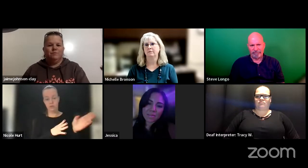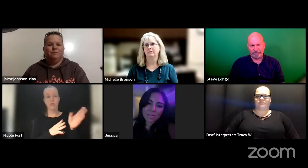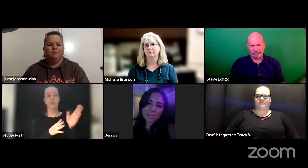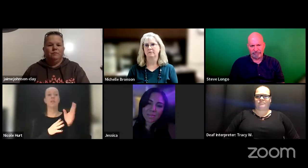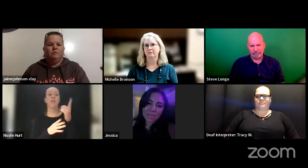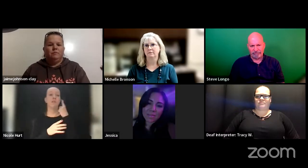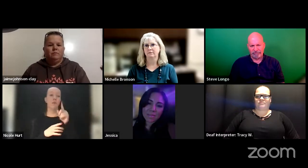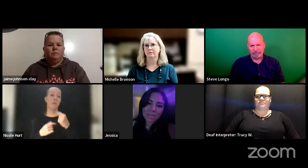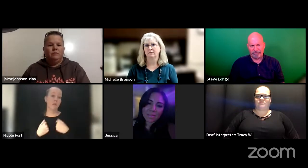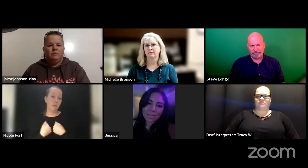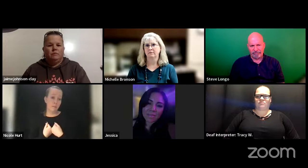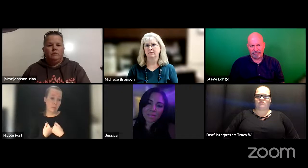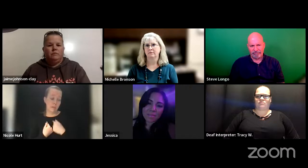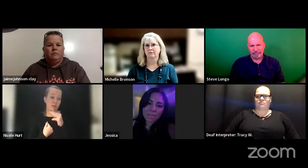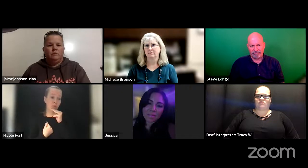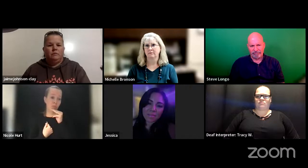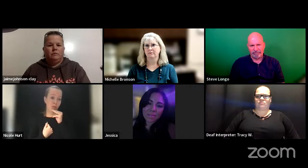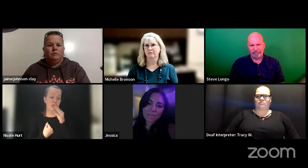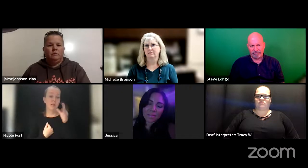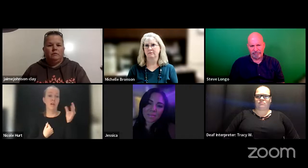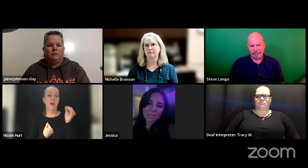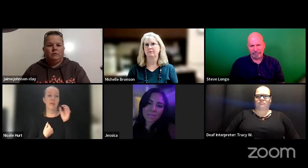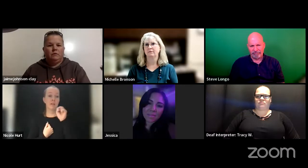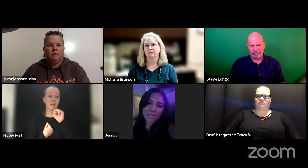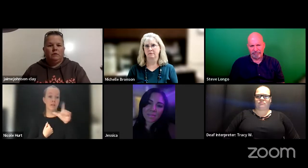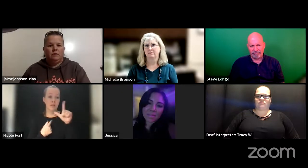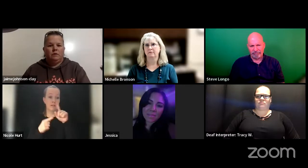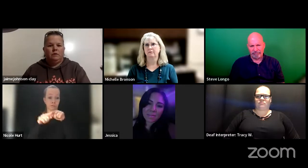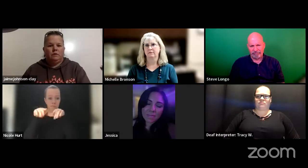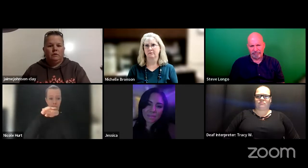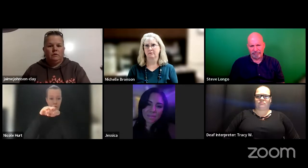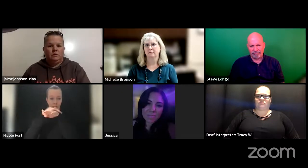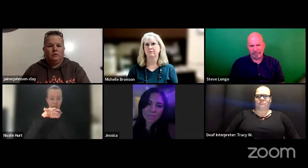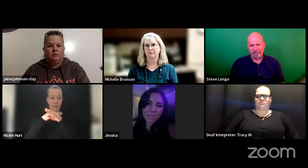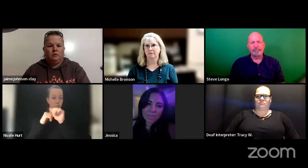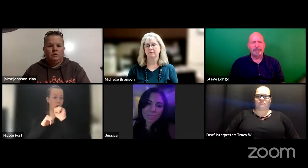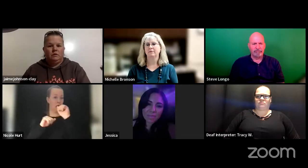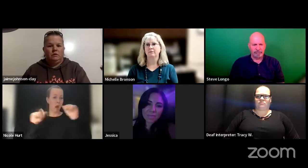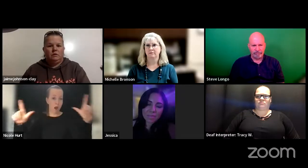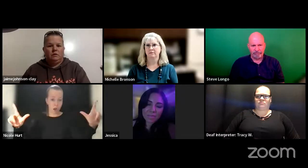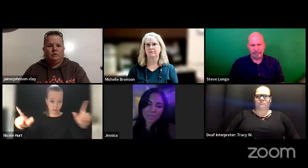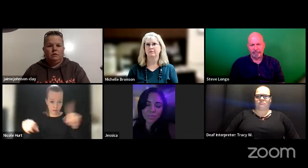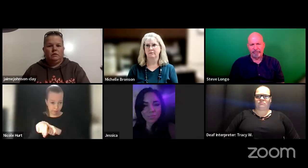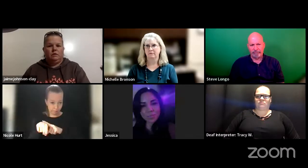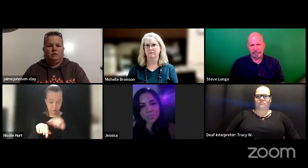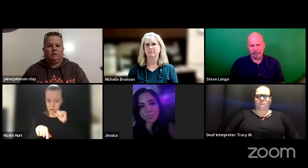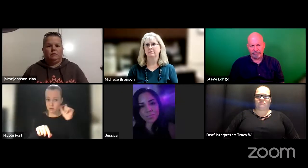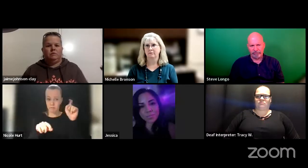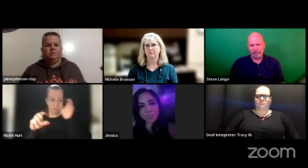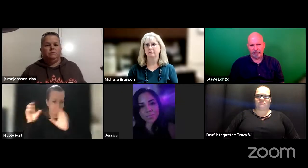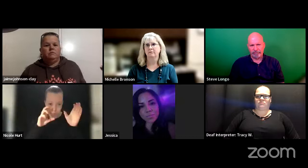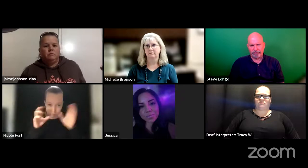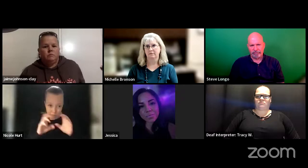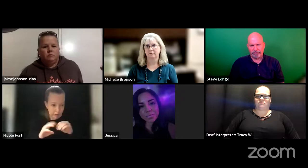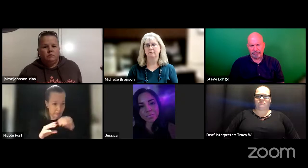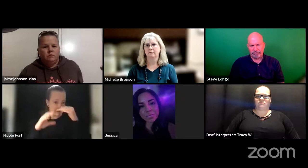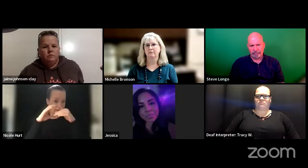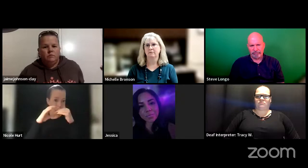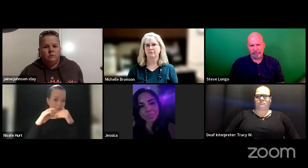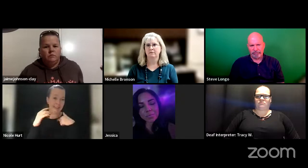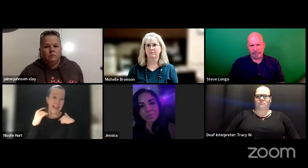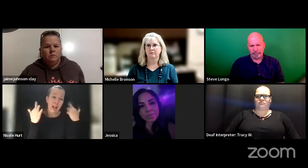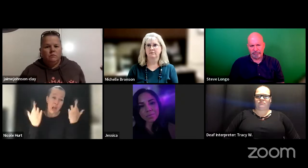order to create a better organizational system for our records, and that will